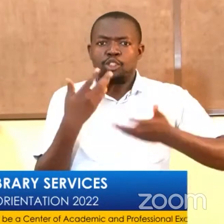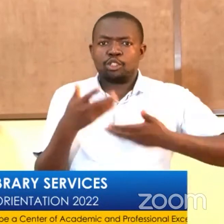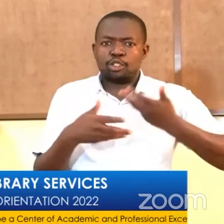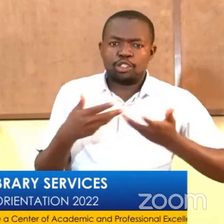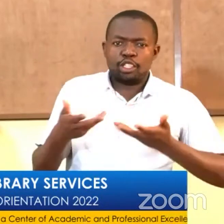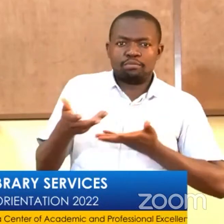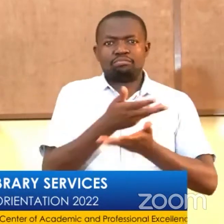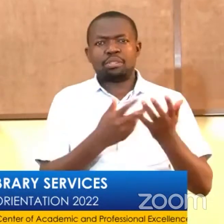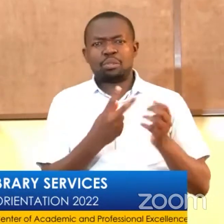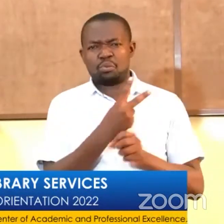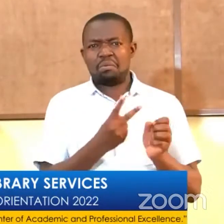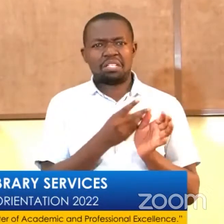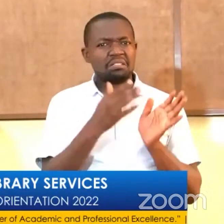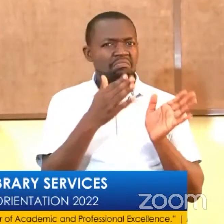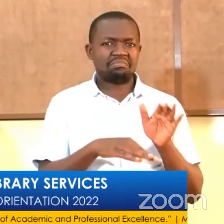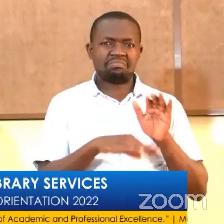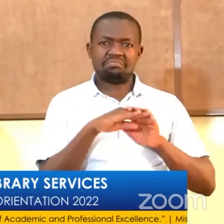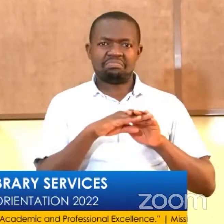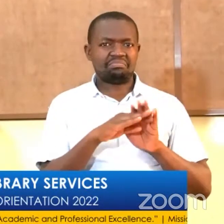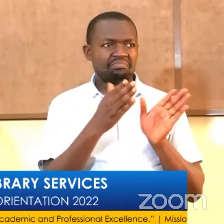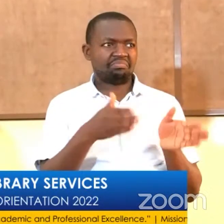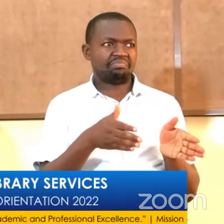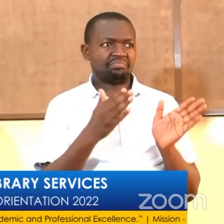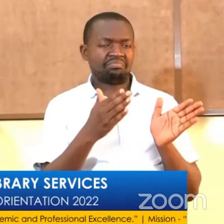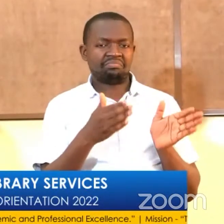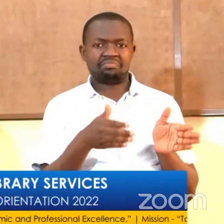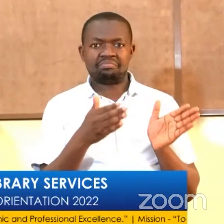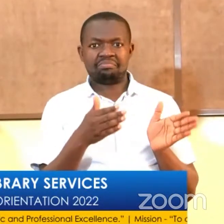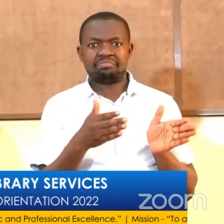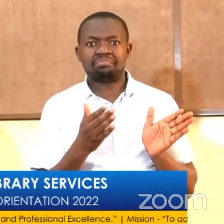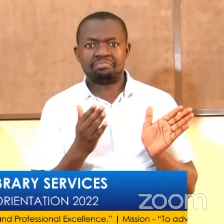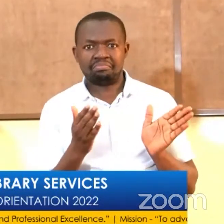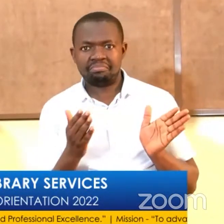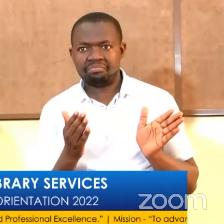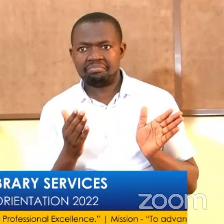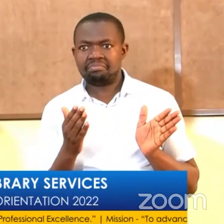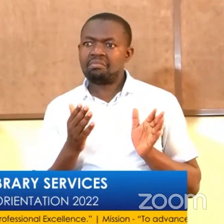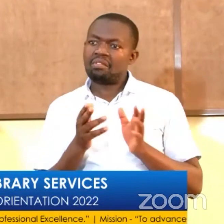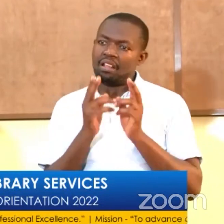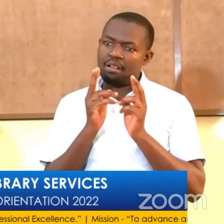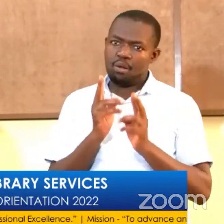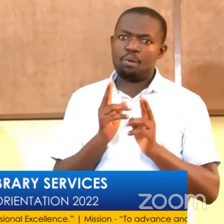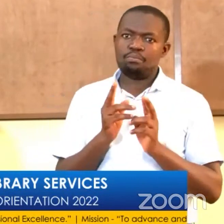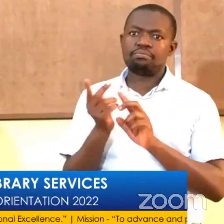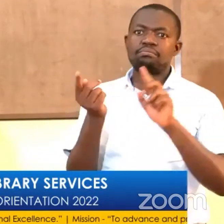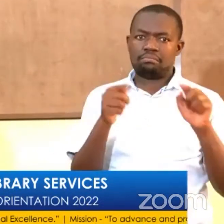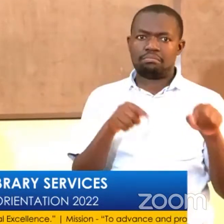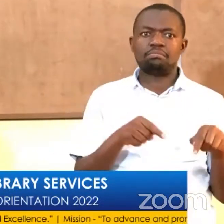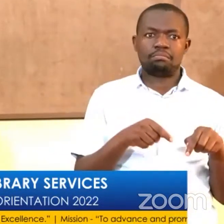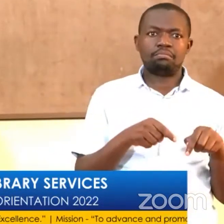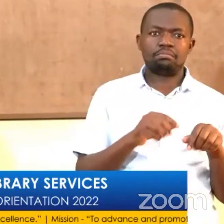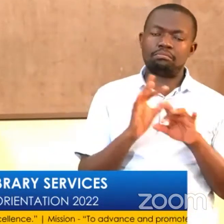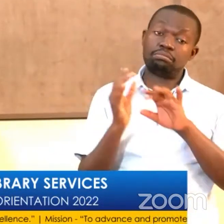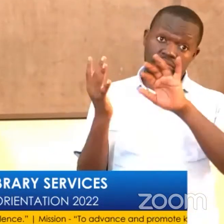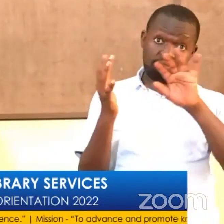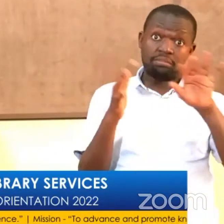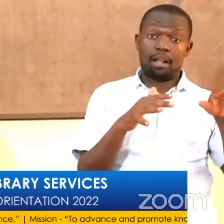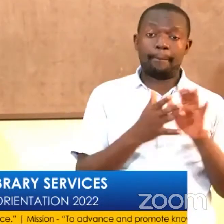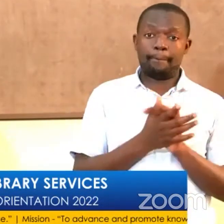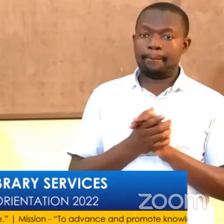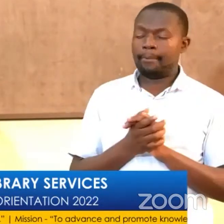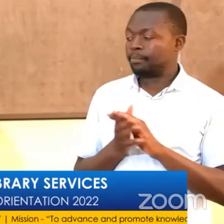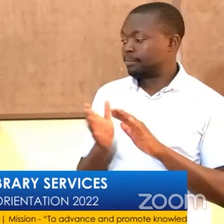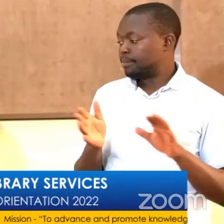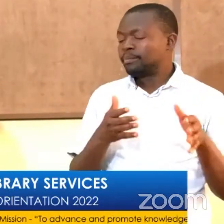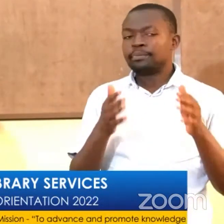2 hours. I beg you turn up in big numbers. Thank you. Will the